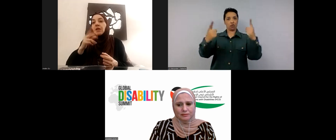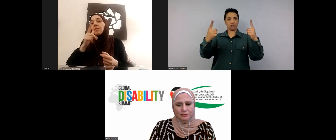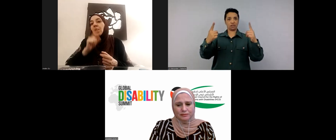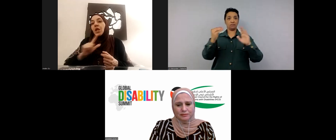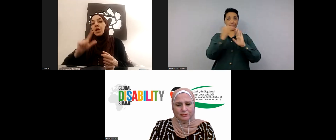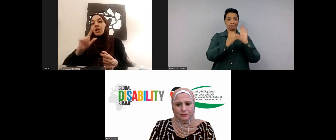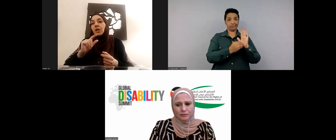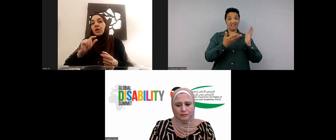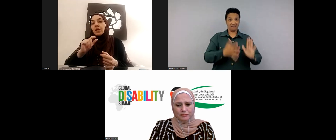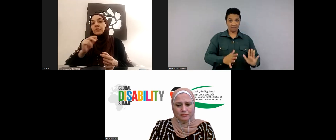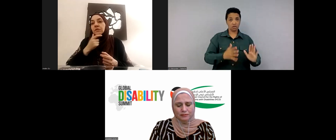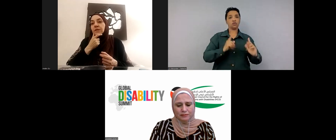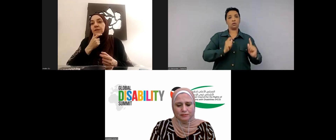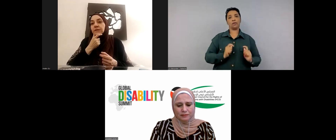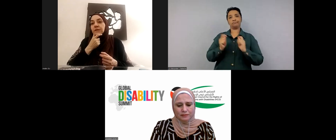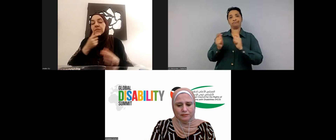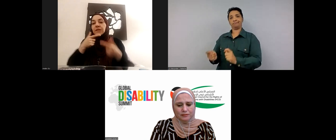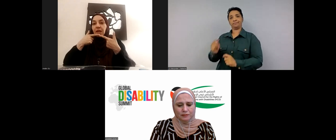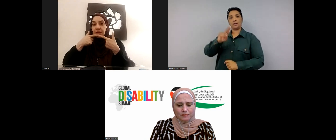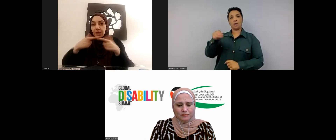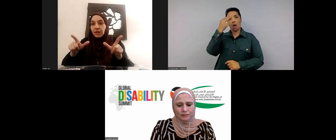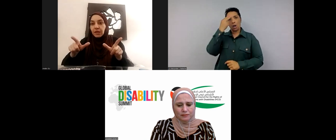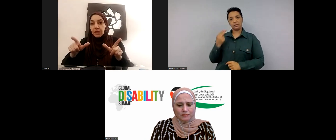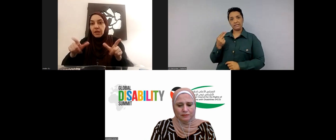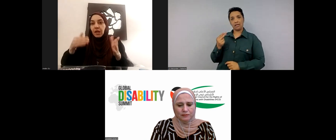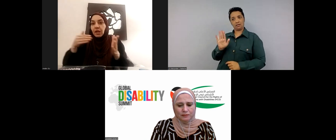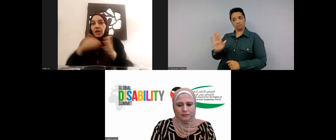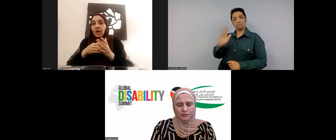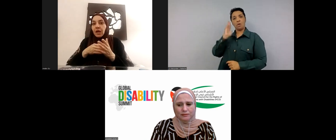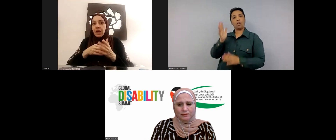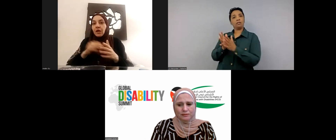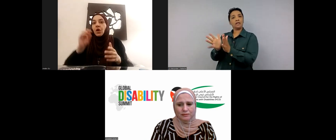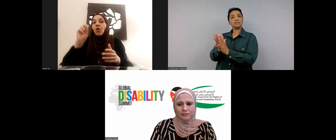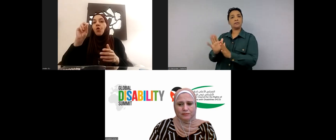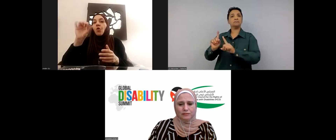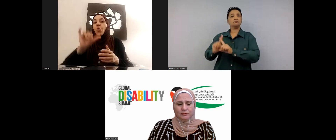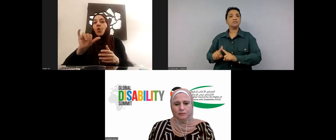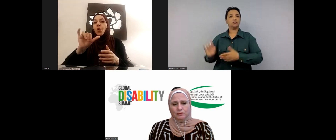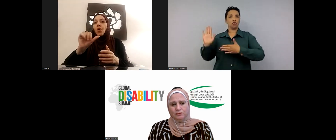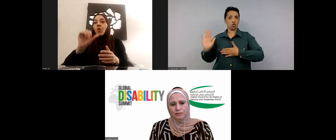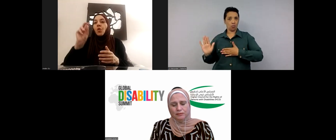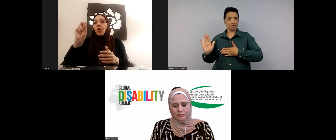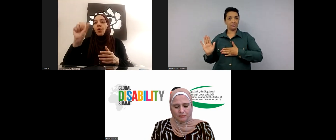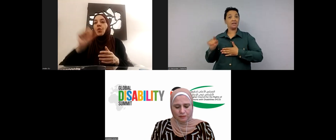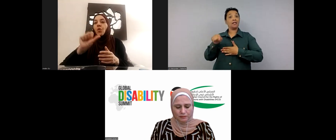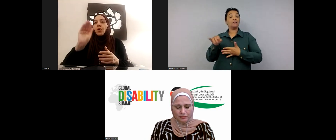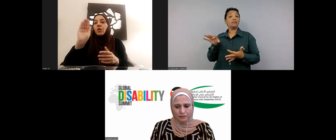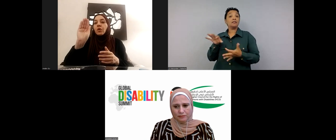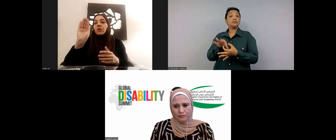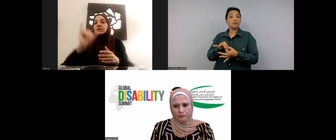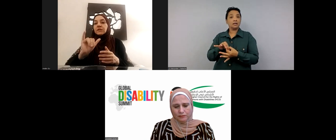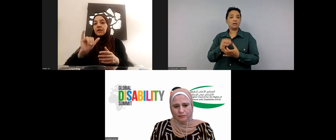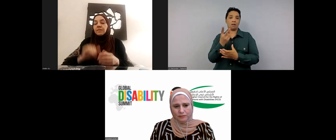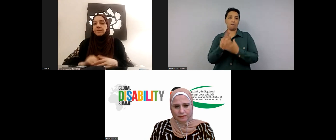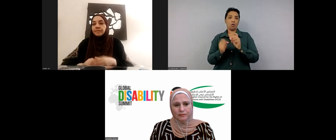to Jose to talk about the commitments. Then we can have the questions about both, in order